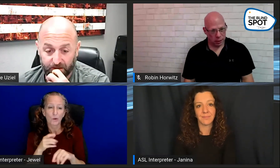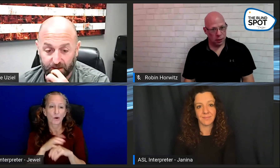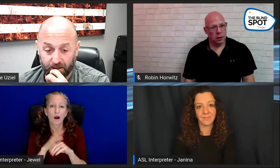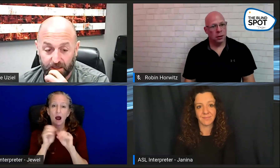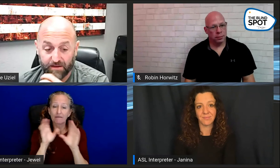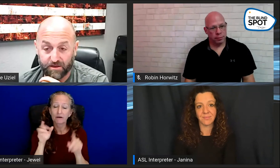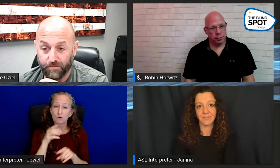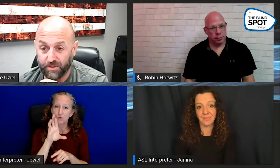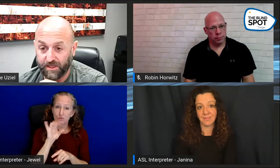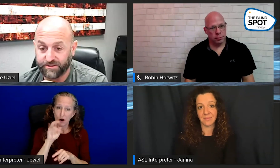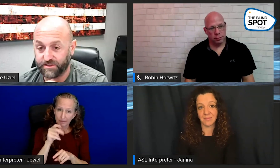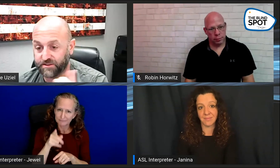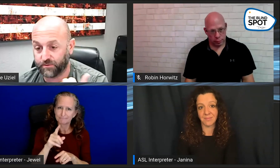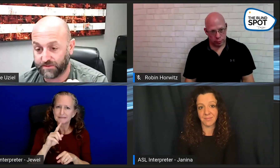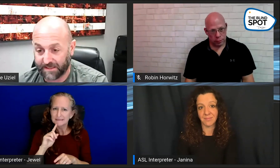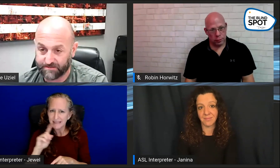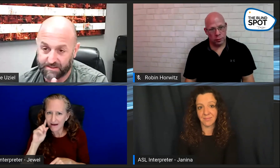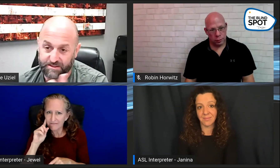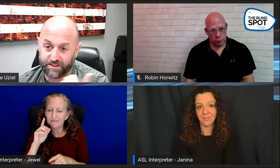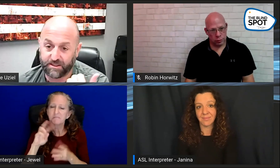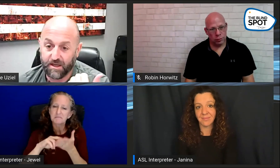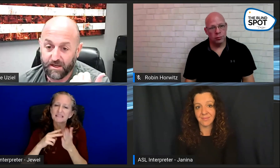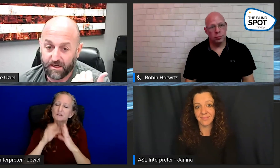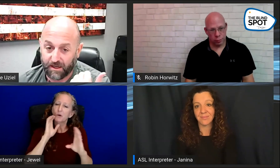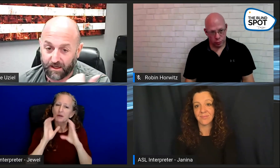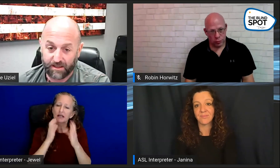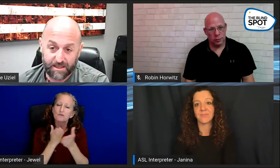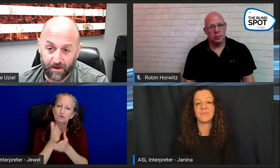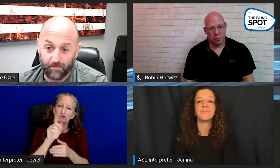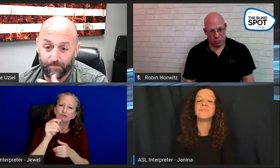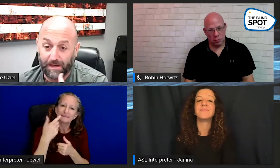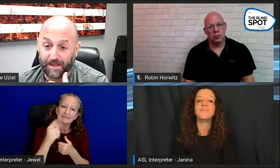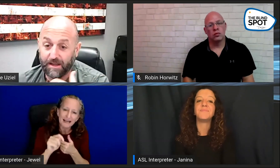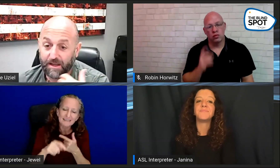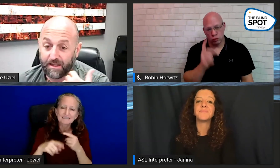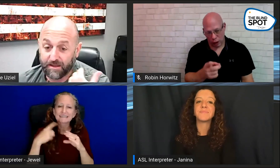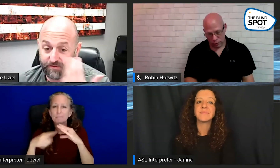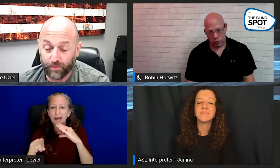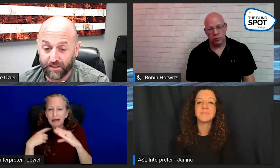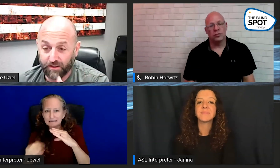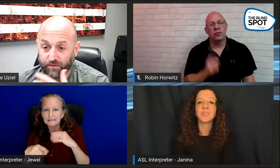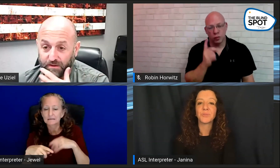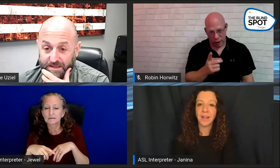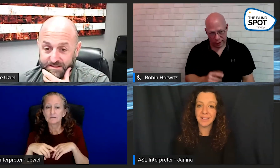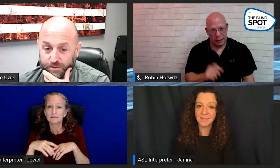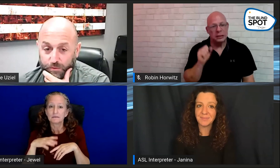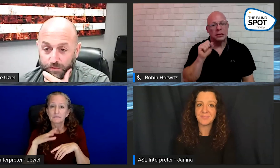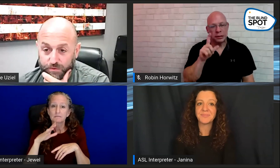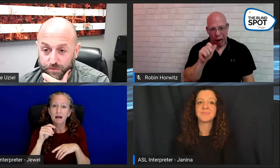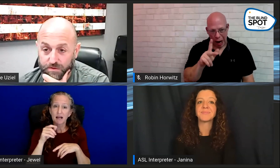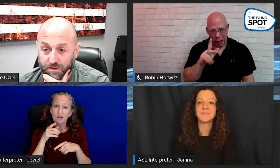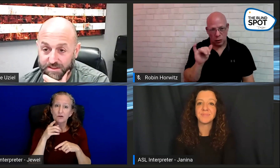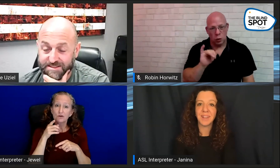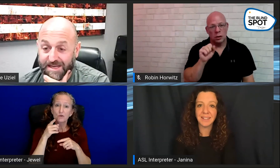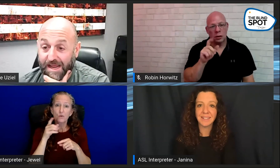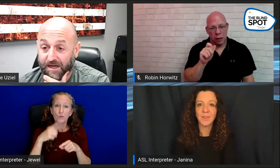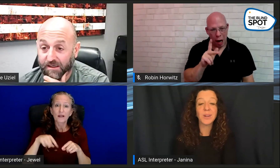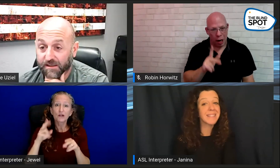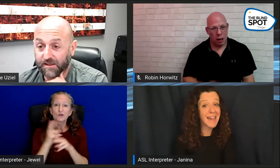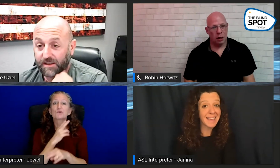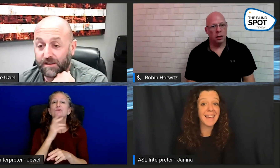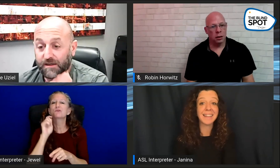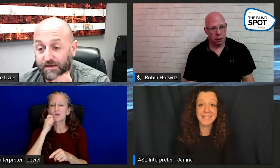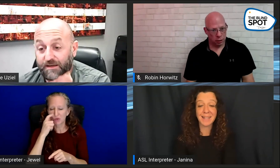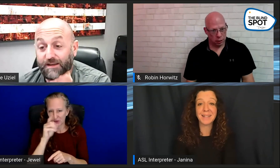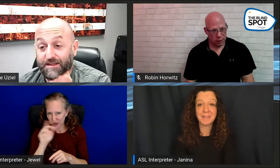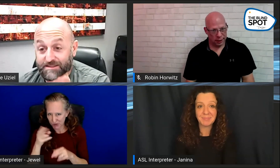deaf, a lot of the communication is through text messaging, email, but he's really utilized a cool tool called Slack.